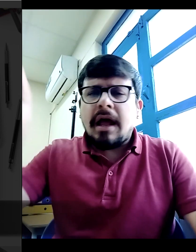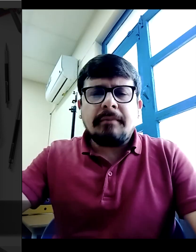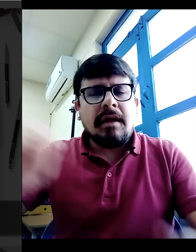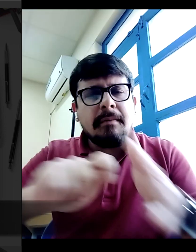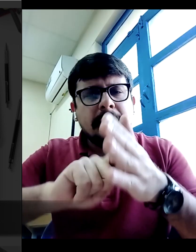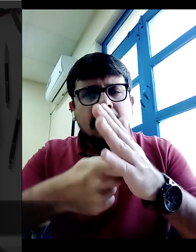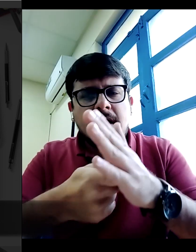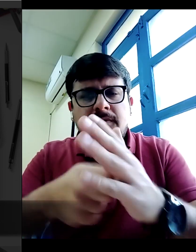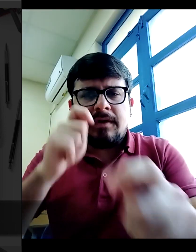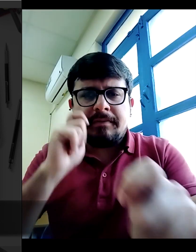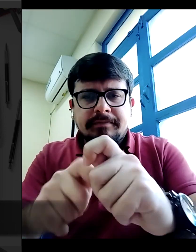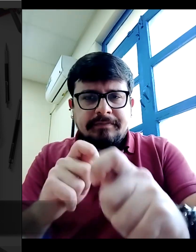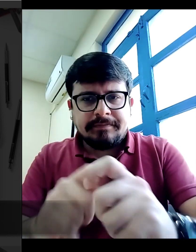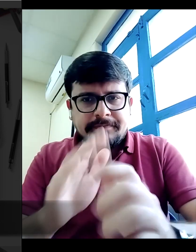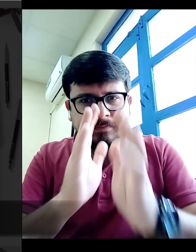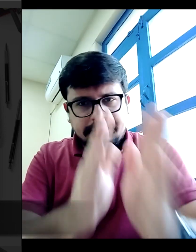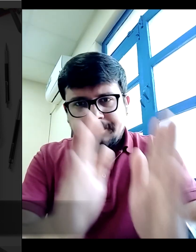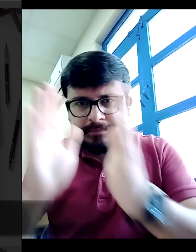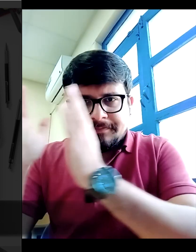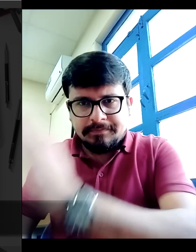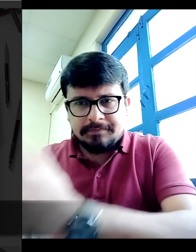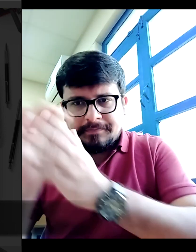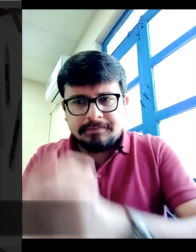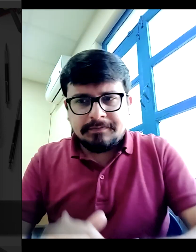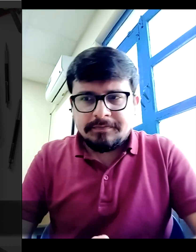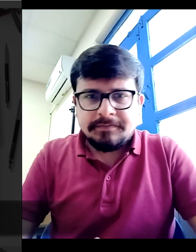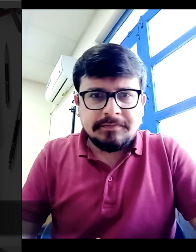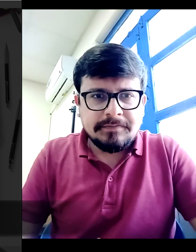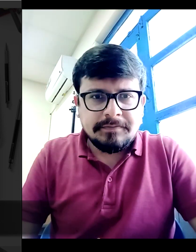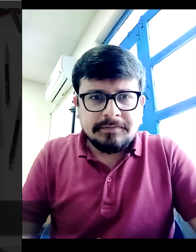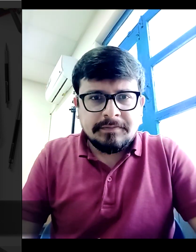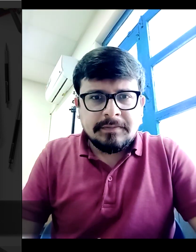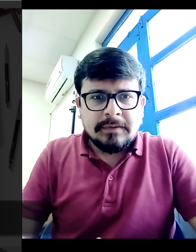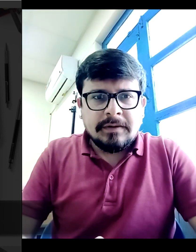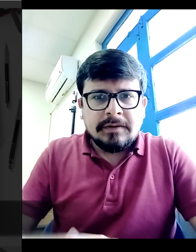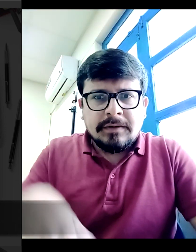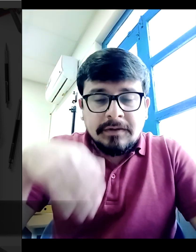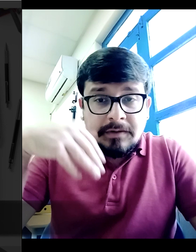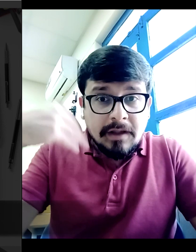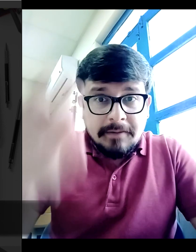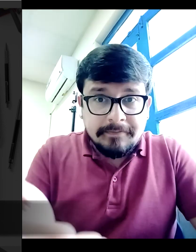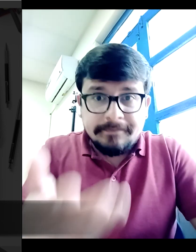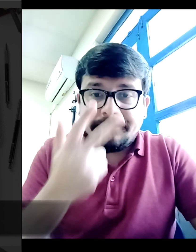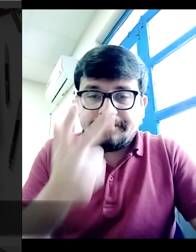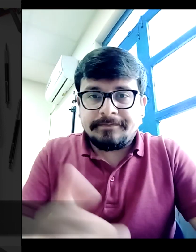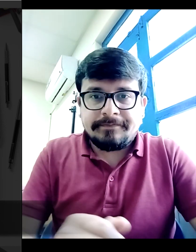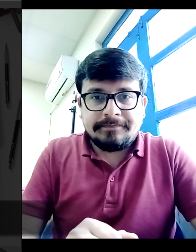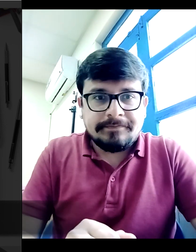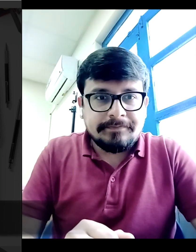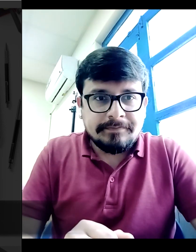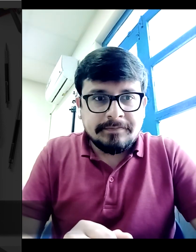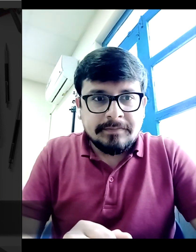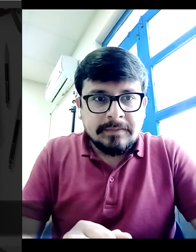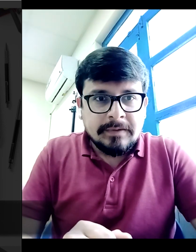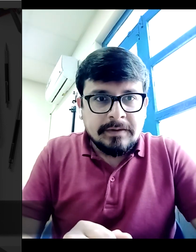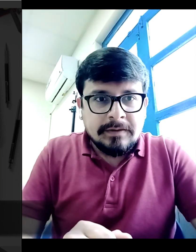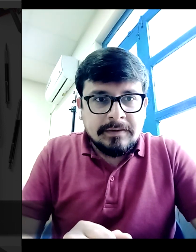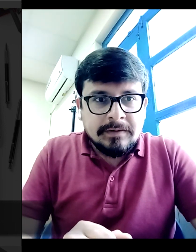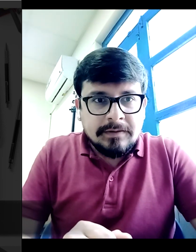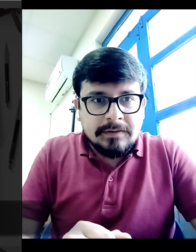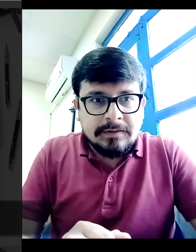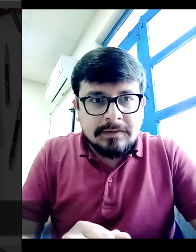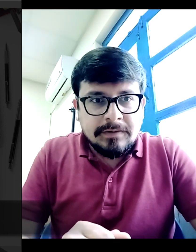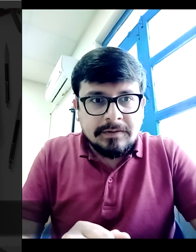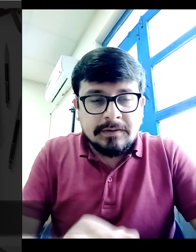Now, when you create an account, it will save your logos. It means